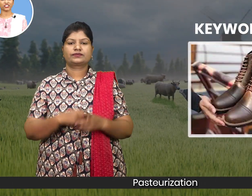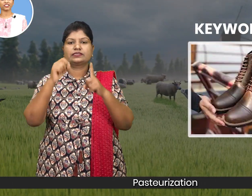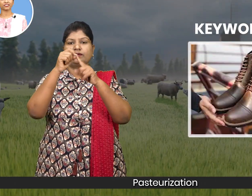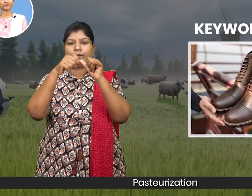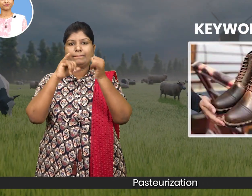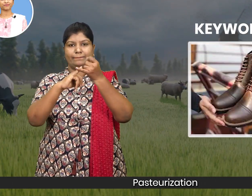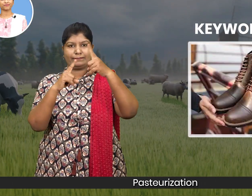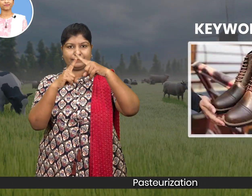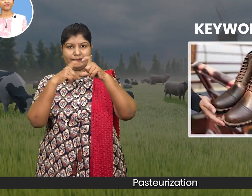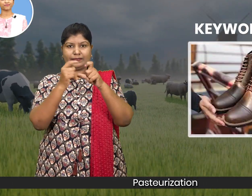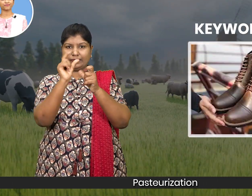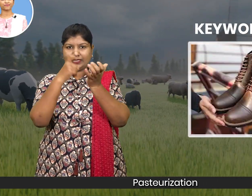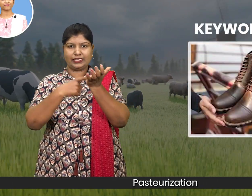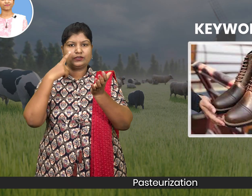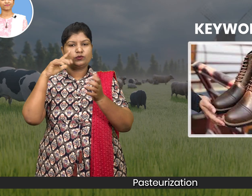pasteurization,